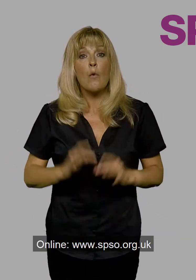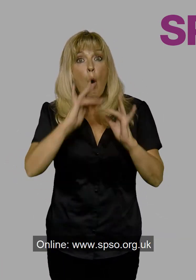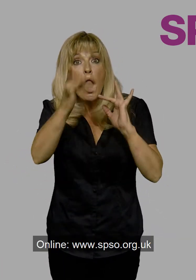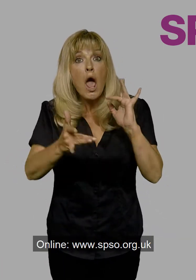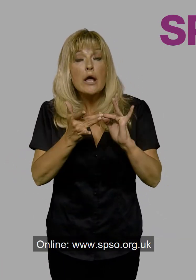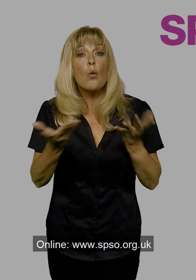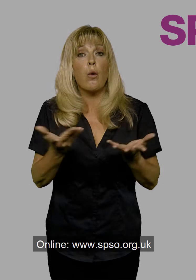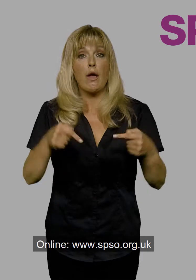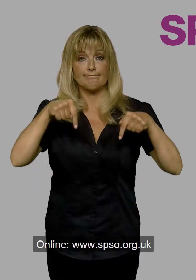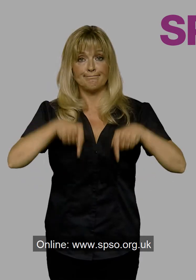Online: